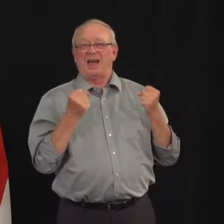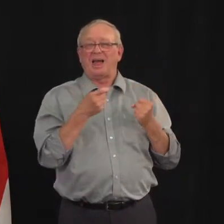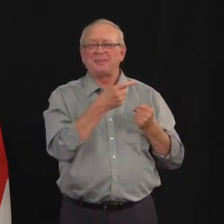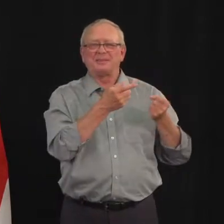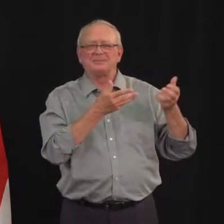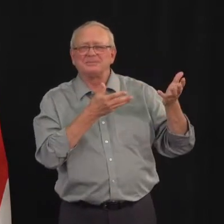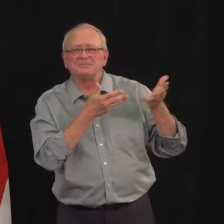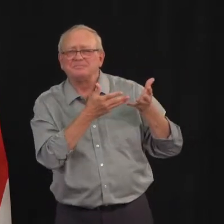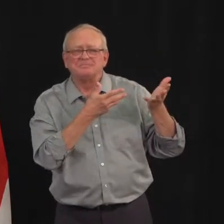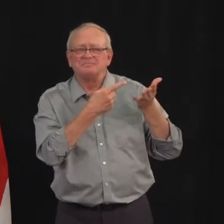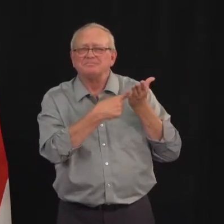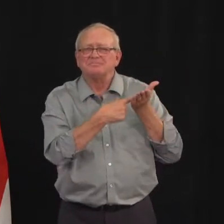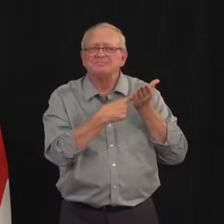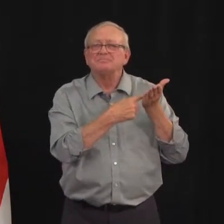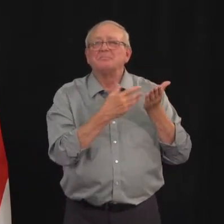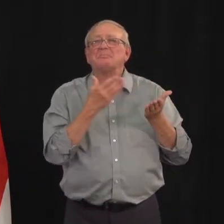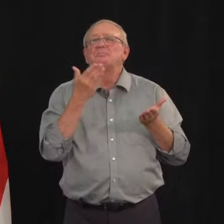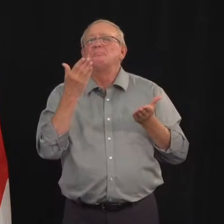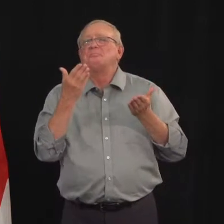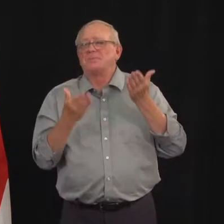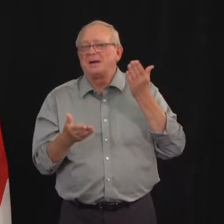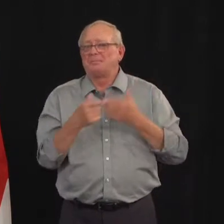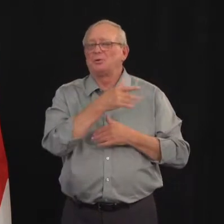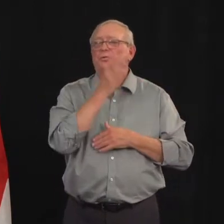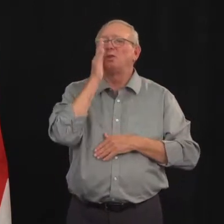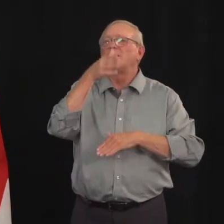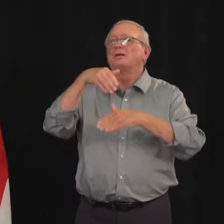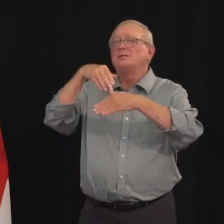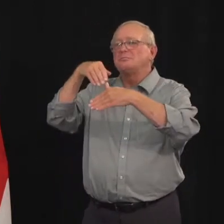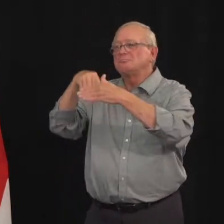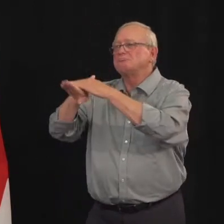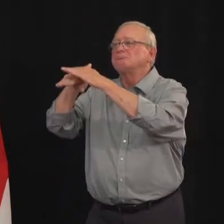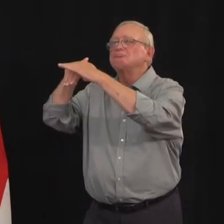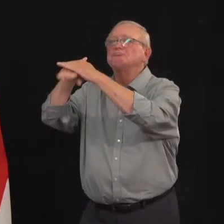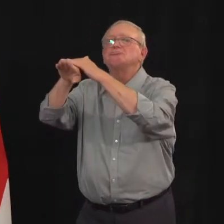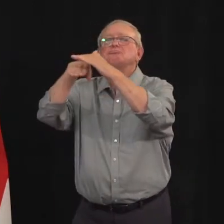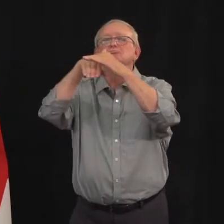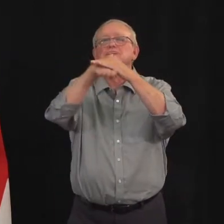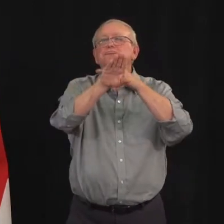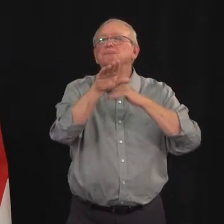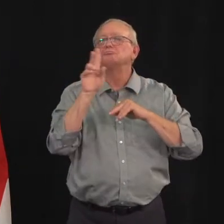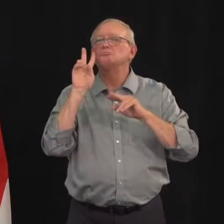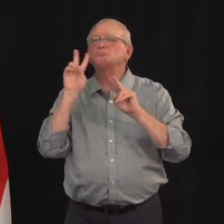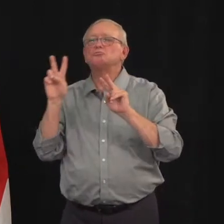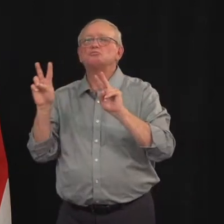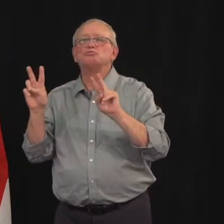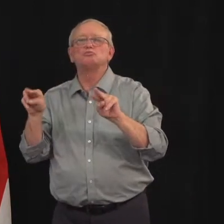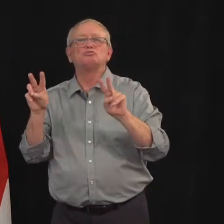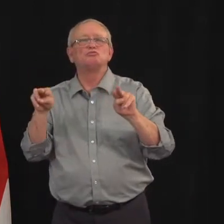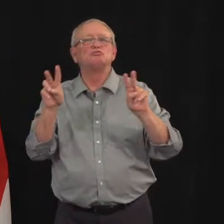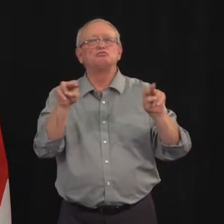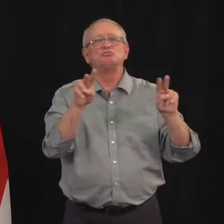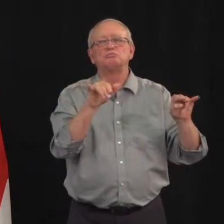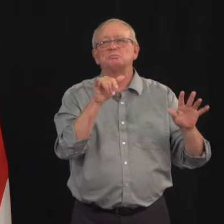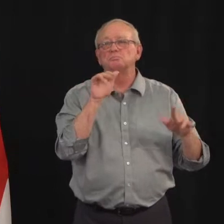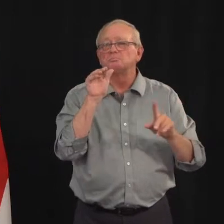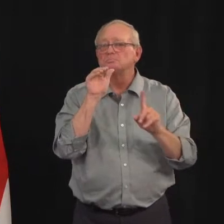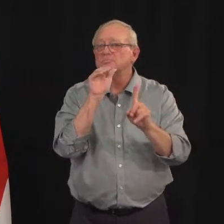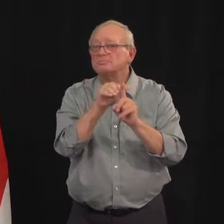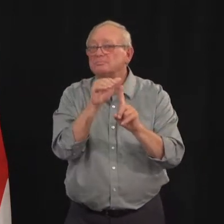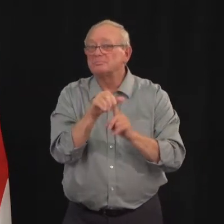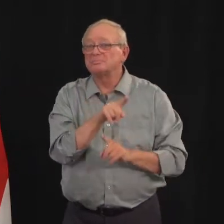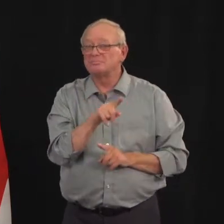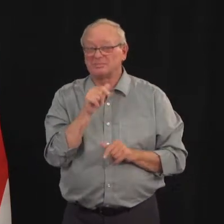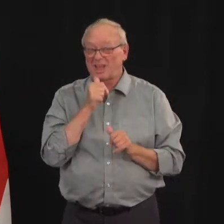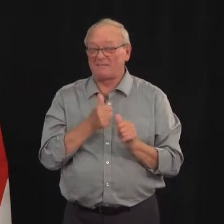have seen and heard reports of that guidance not being followed, to remind them that this is not a